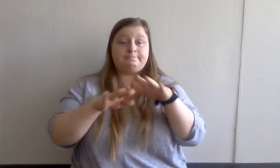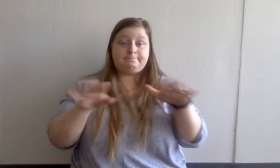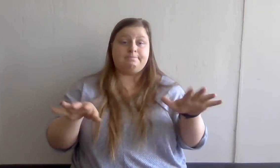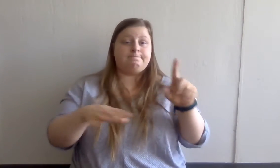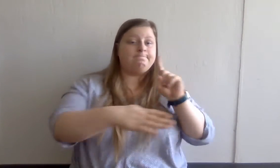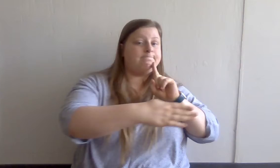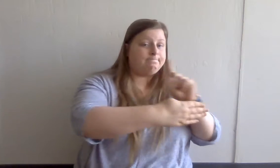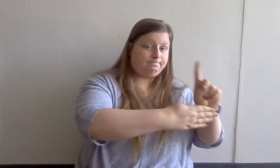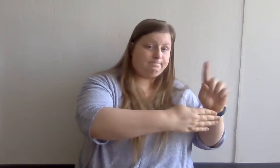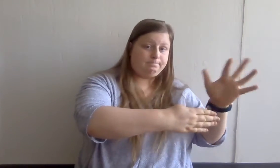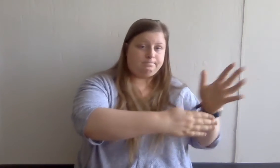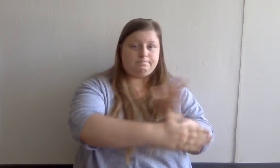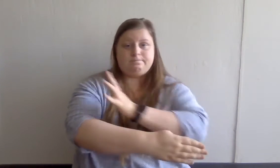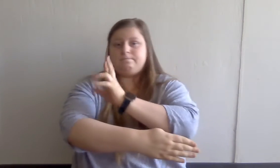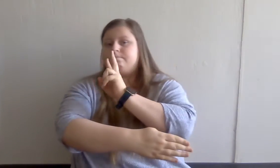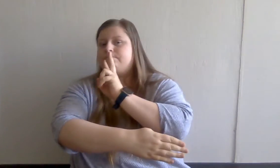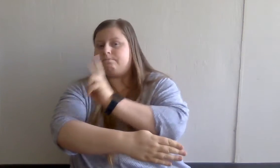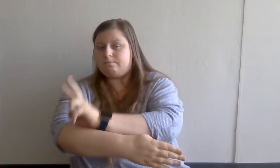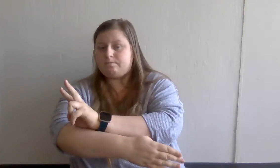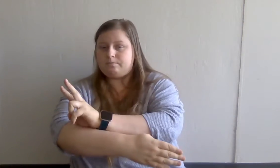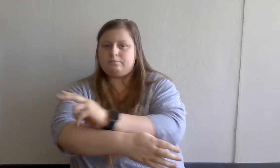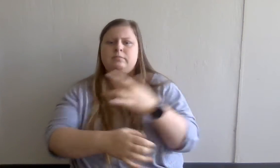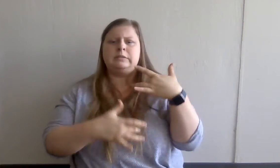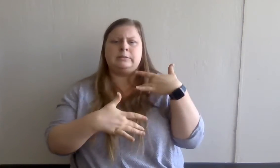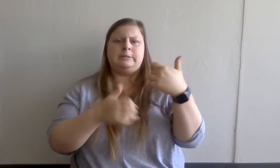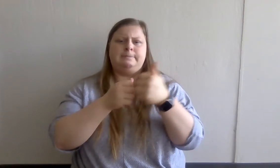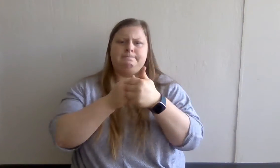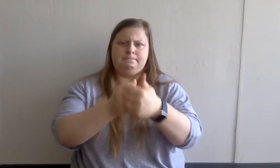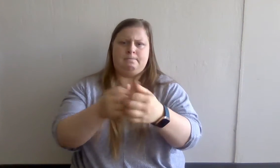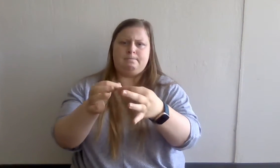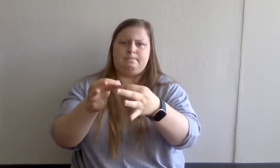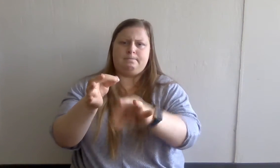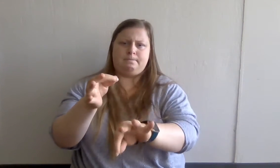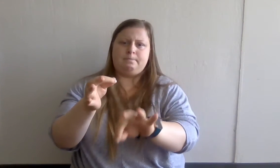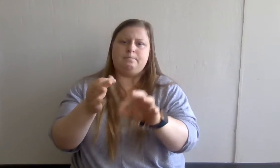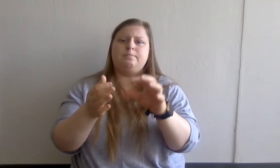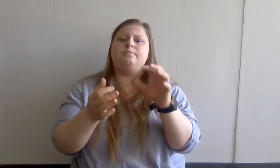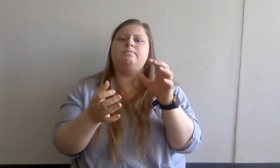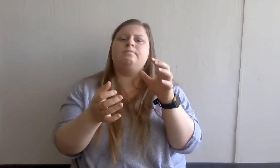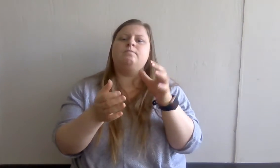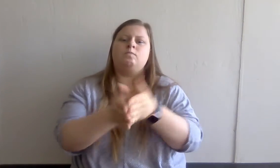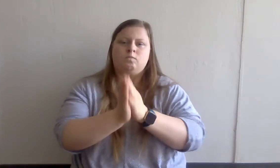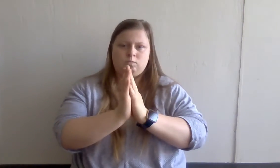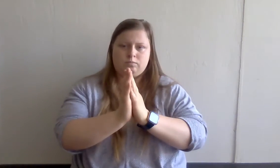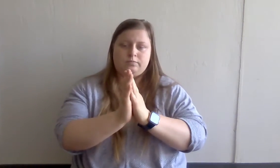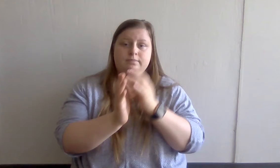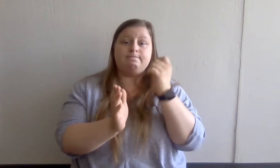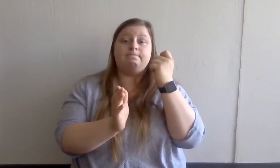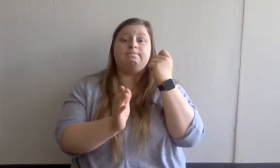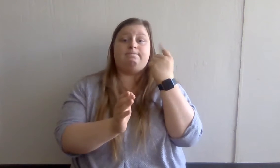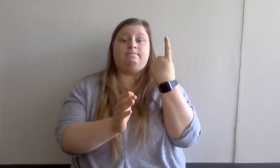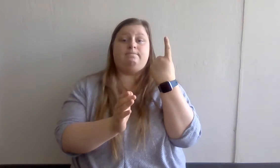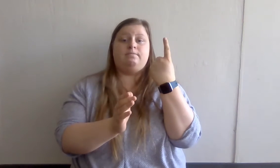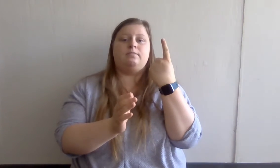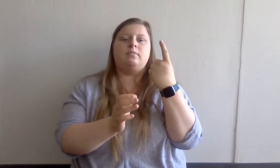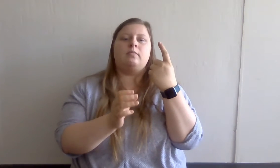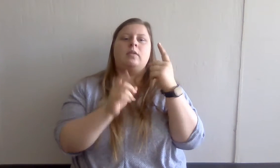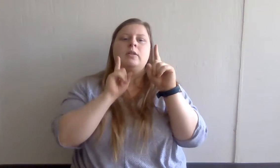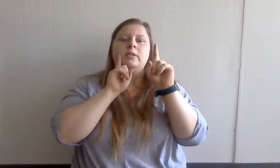For children acquiring ASL between the ages of 1 and 2, they typically follow simple requests and